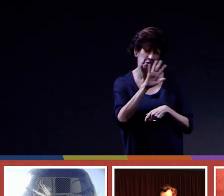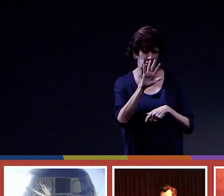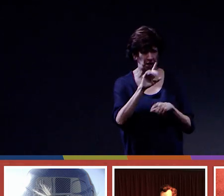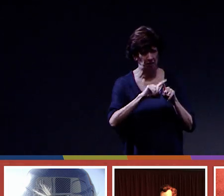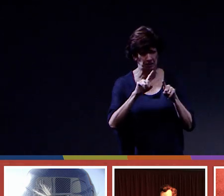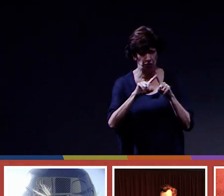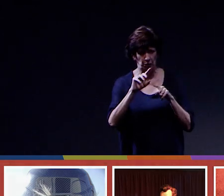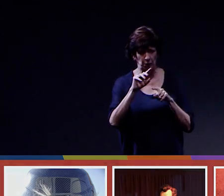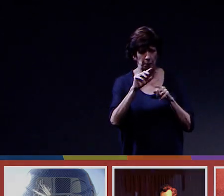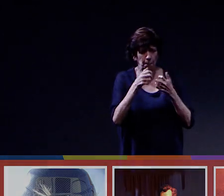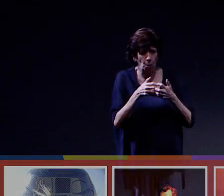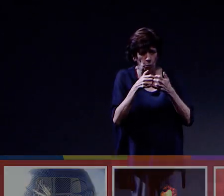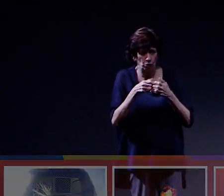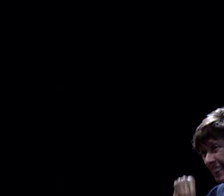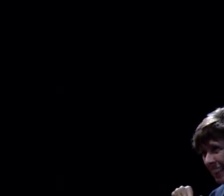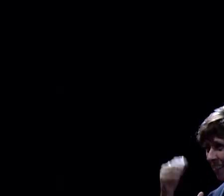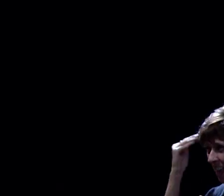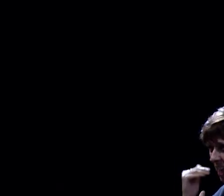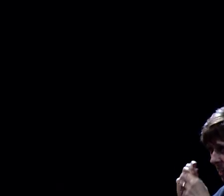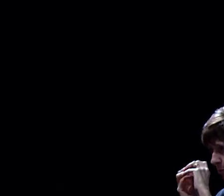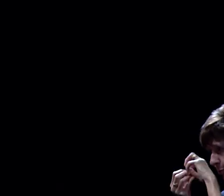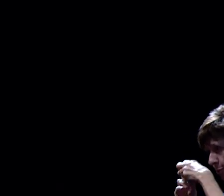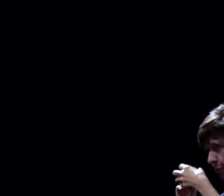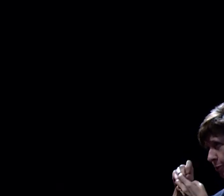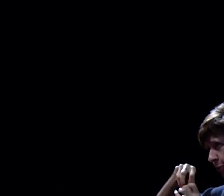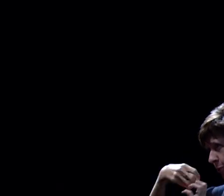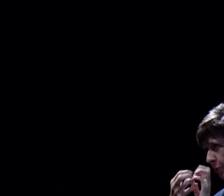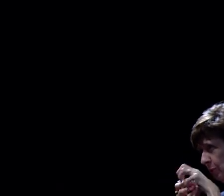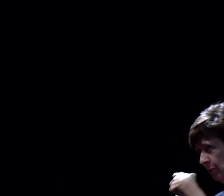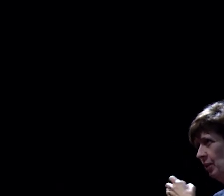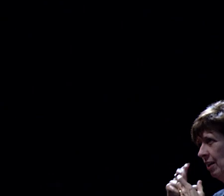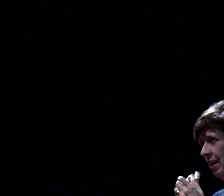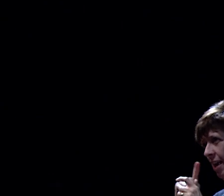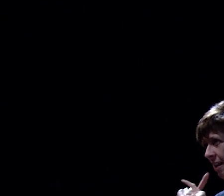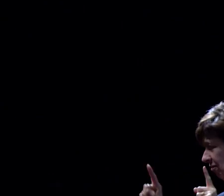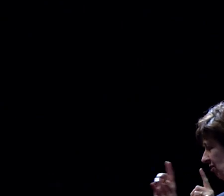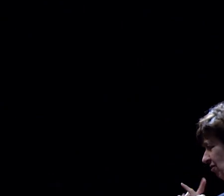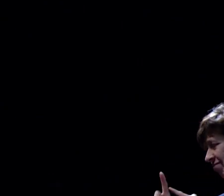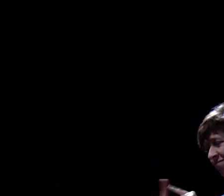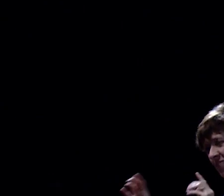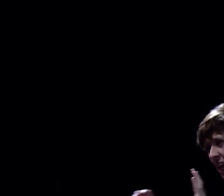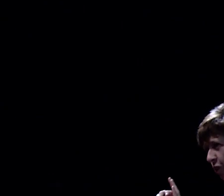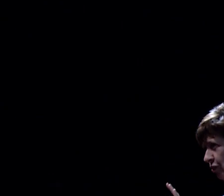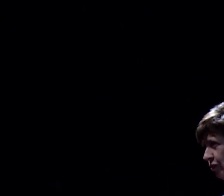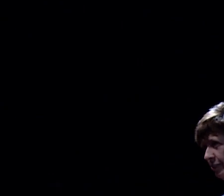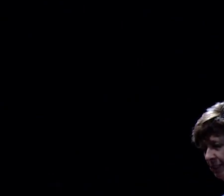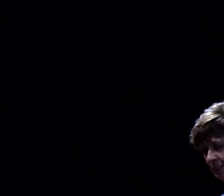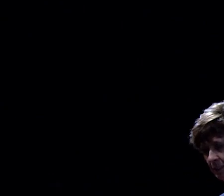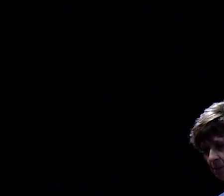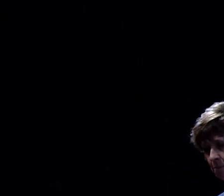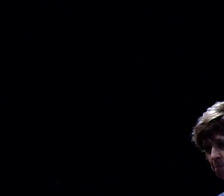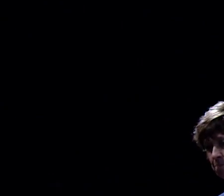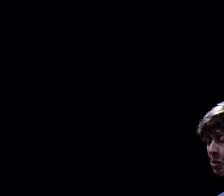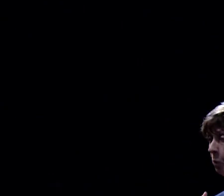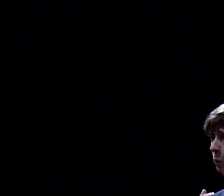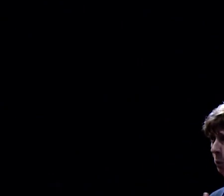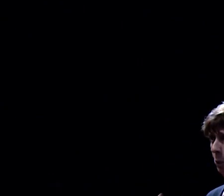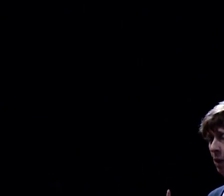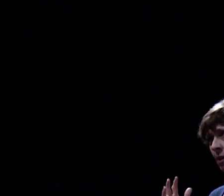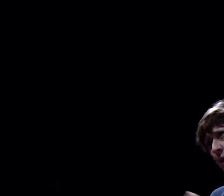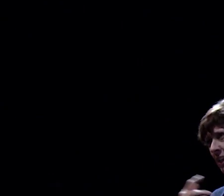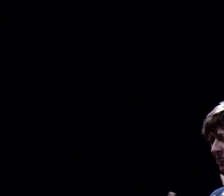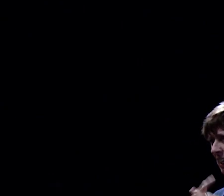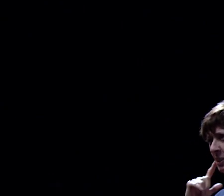different motors in the head. And we're doing all kinds of different characters and so forth. We're really excited about the